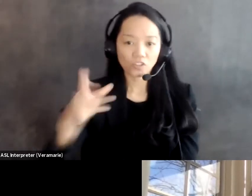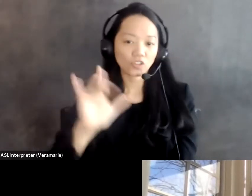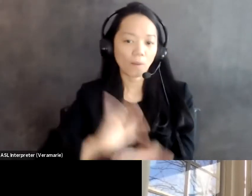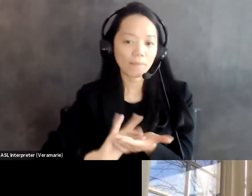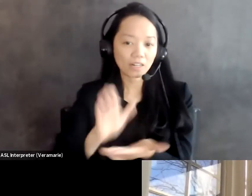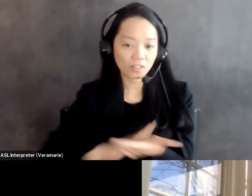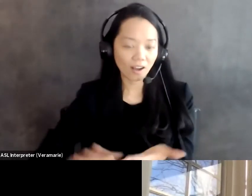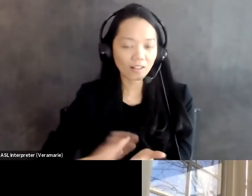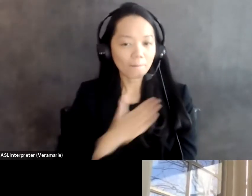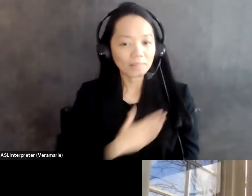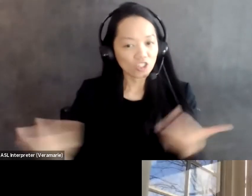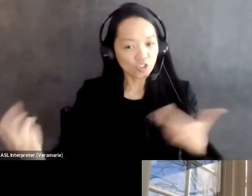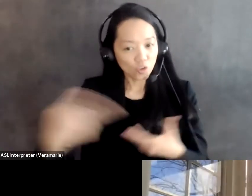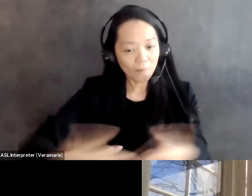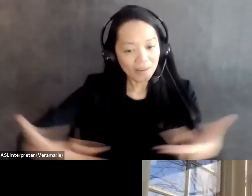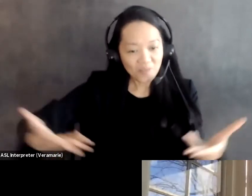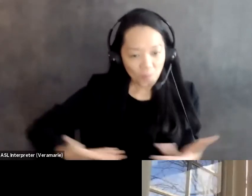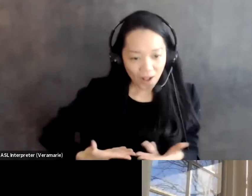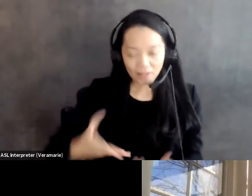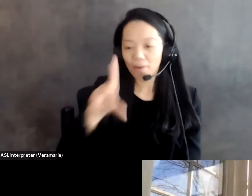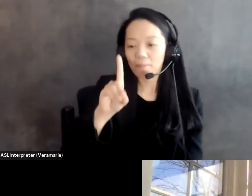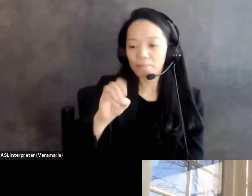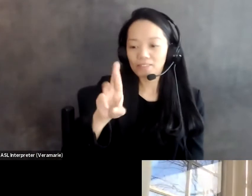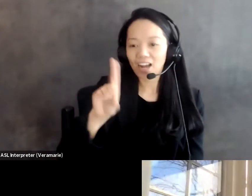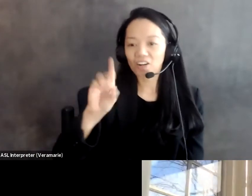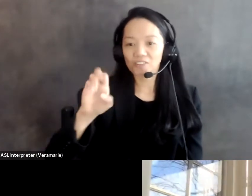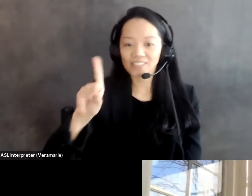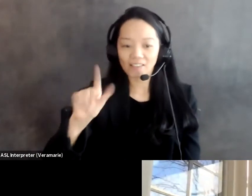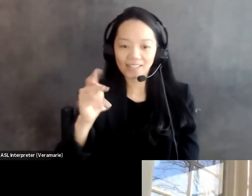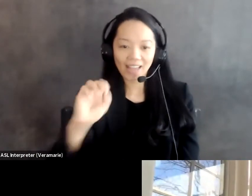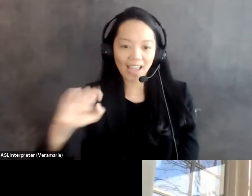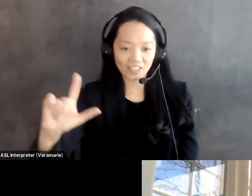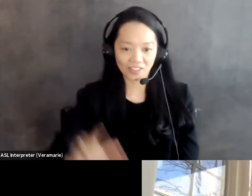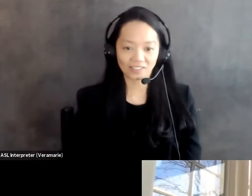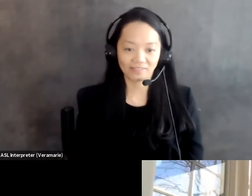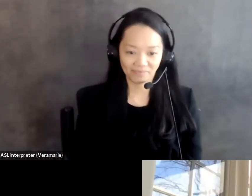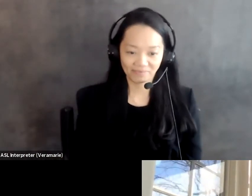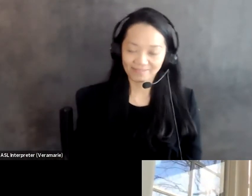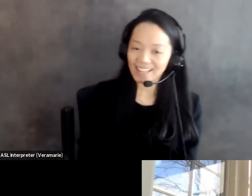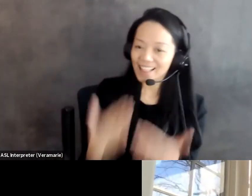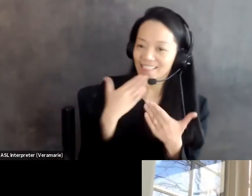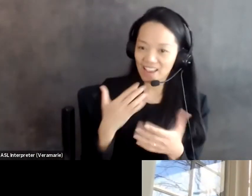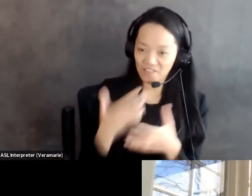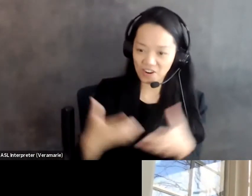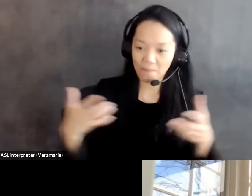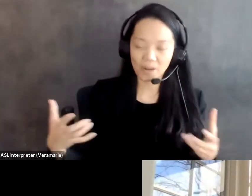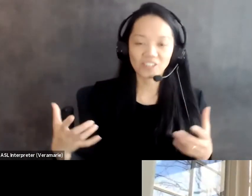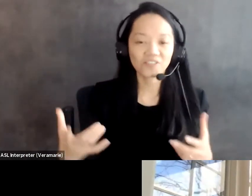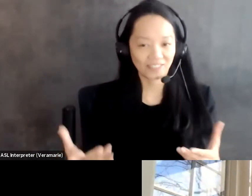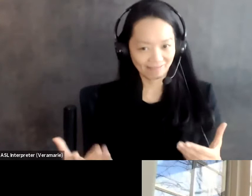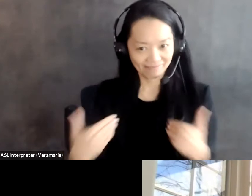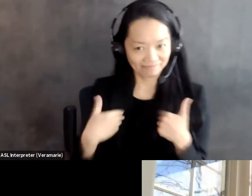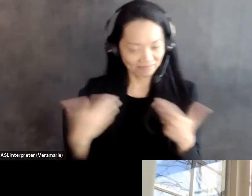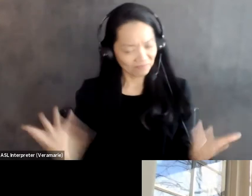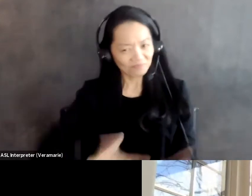College. Please join me in welcoming Dr. David Ansel. Thank you very much for having me